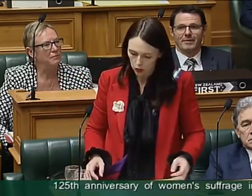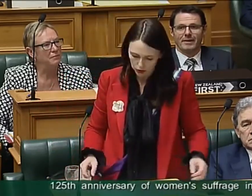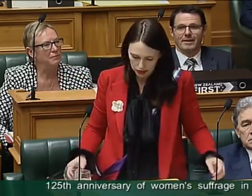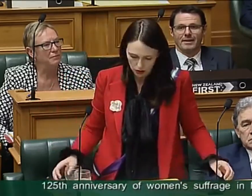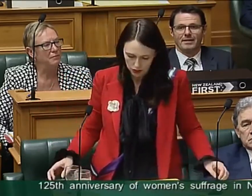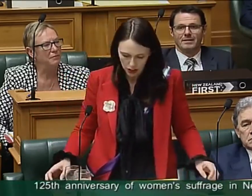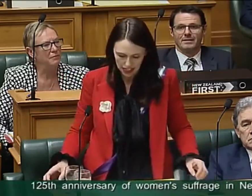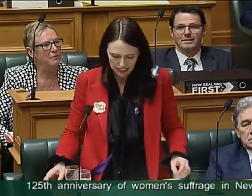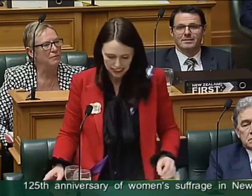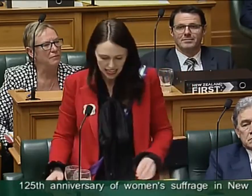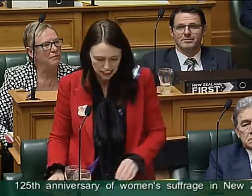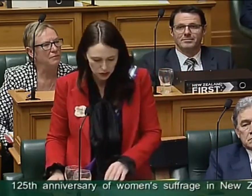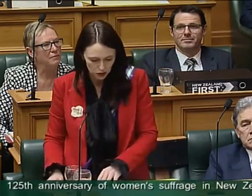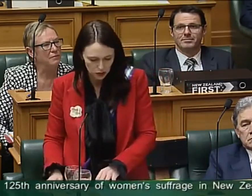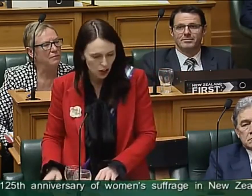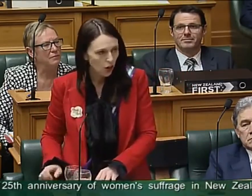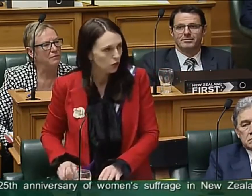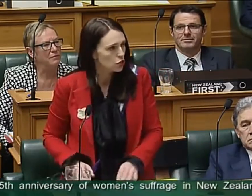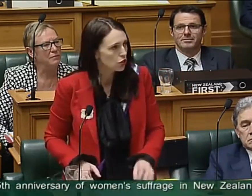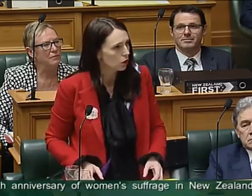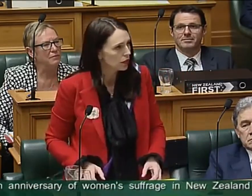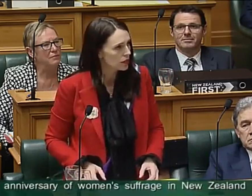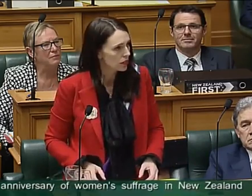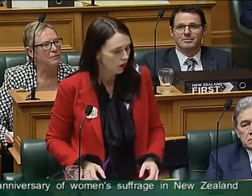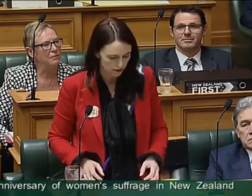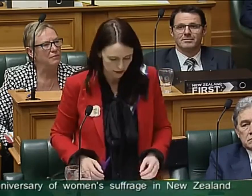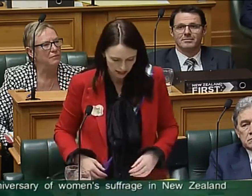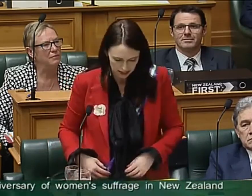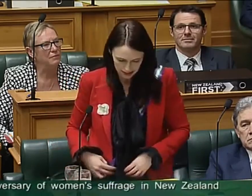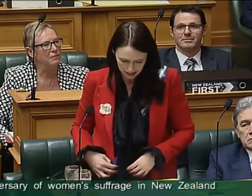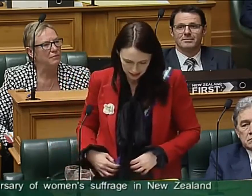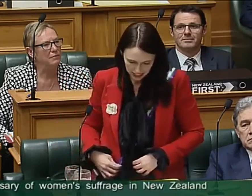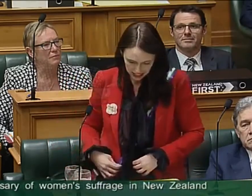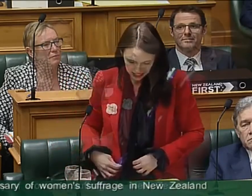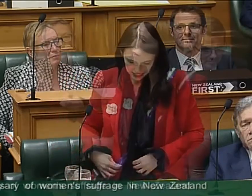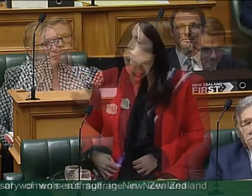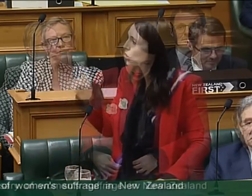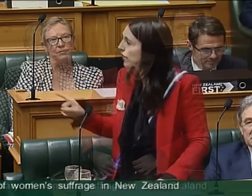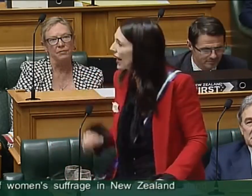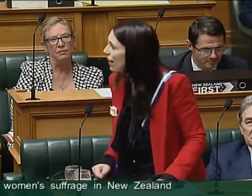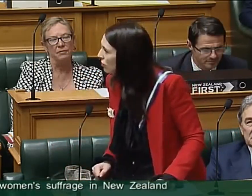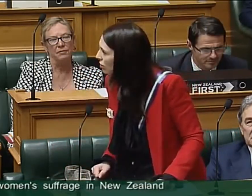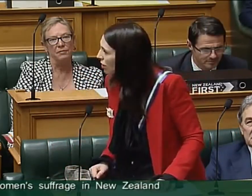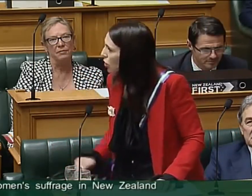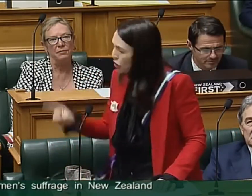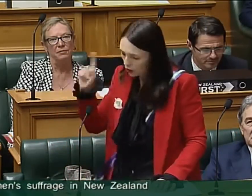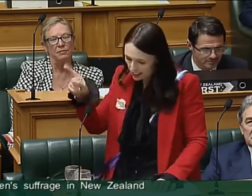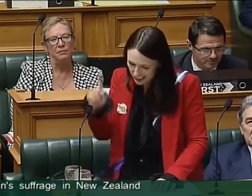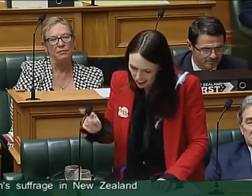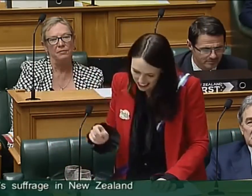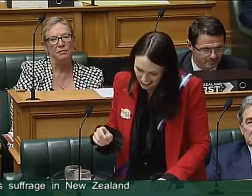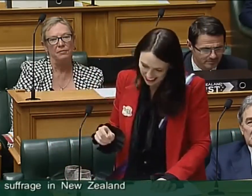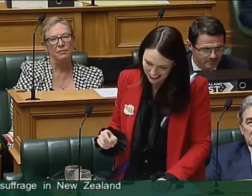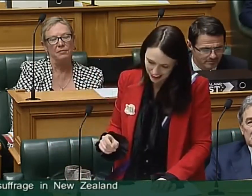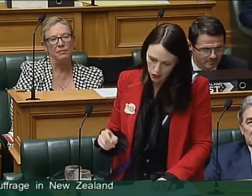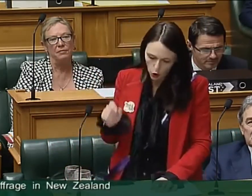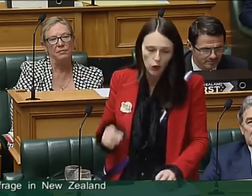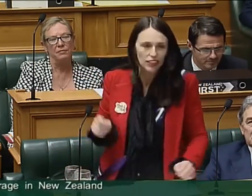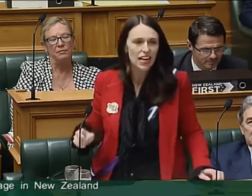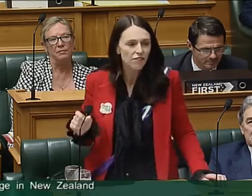on the shoulders of giants and they stood on the shoulders of mothers. Hold us to account, criticise